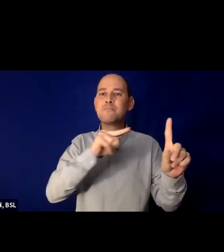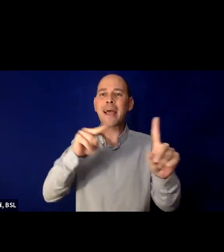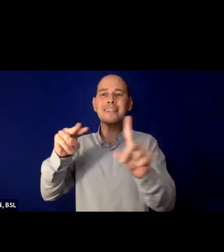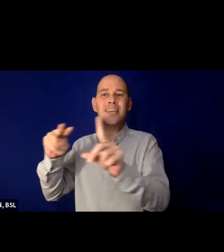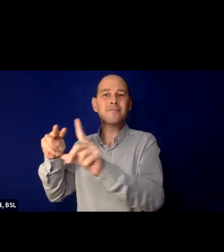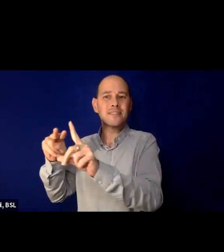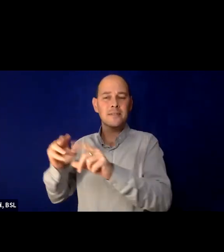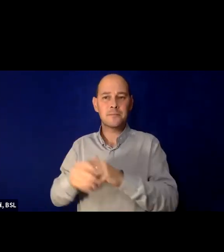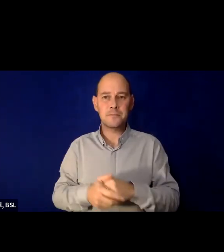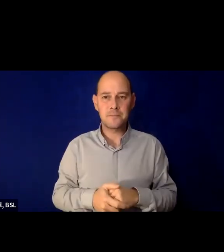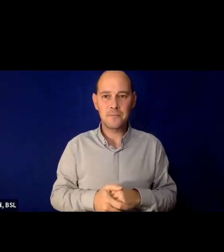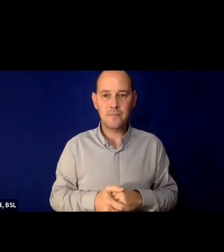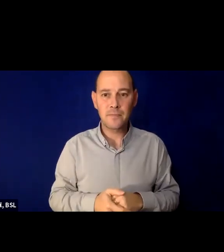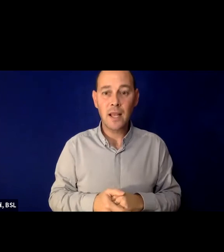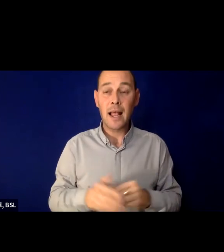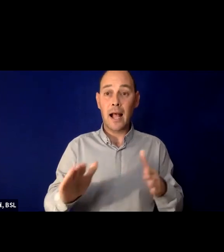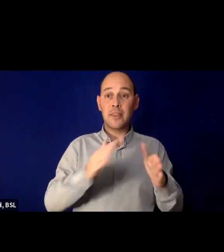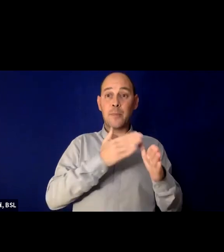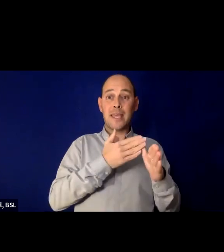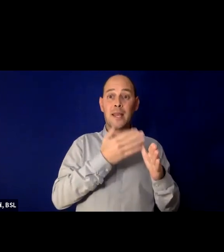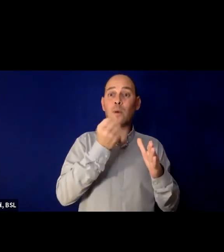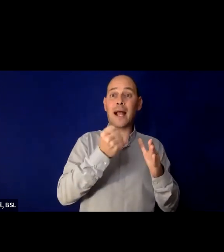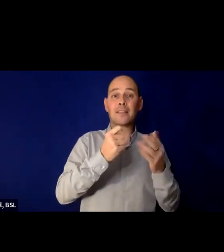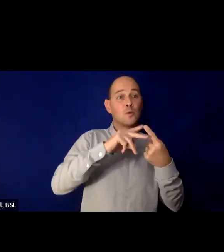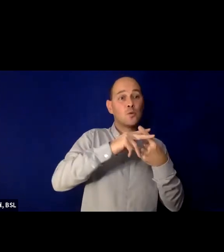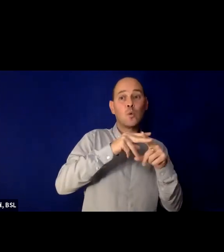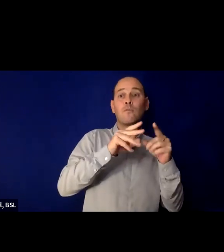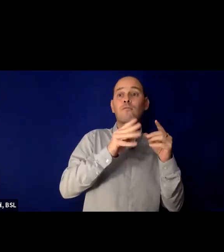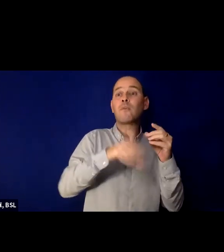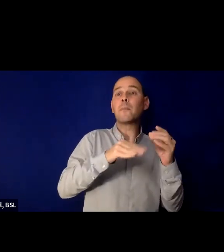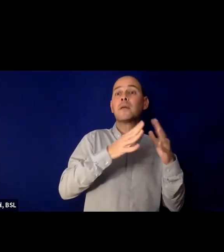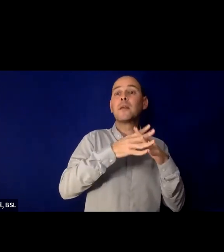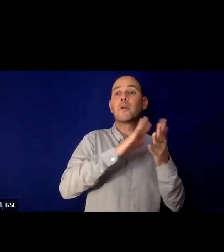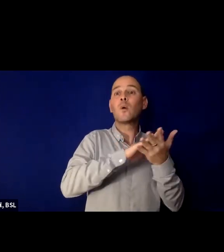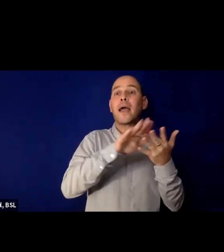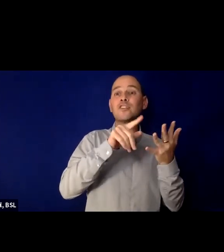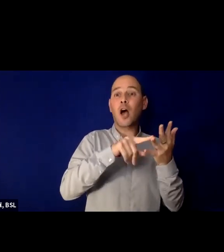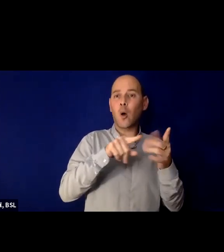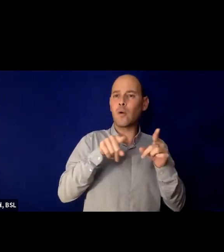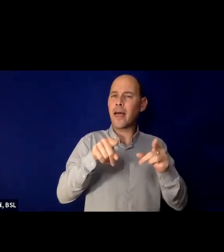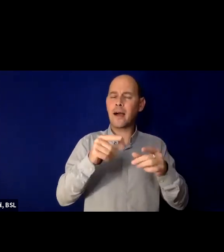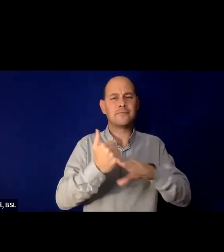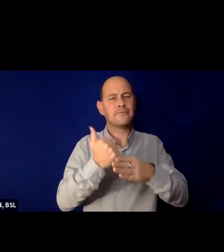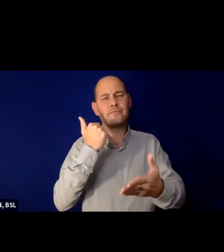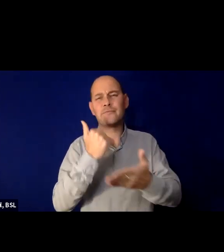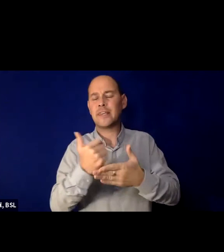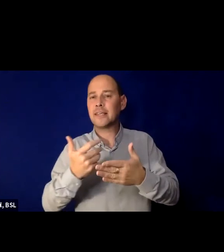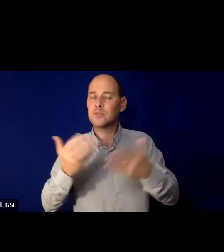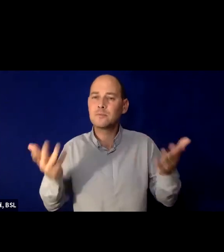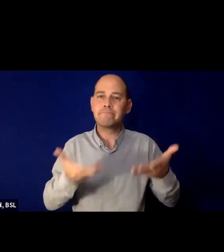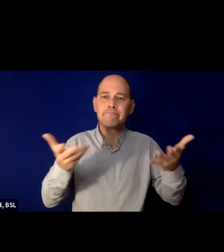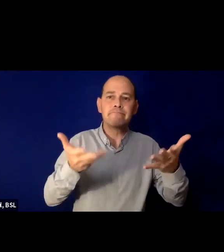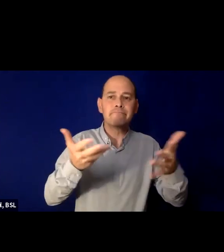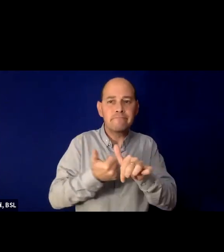tool from WHO and they have been absolutely brilliant in kind of driving that forward, already been trialled in some